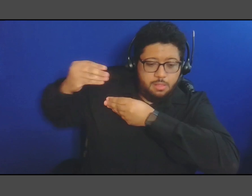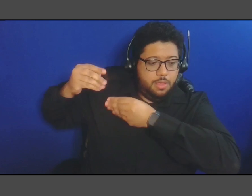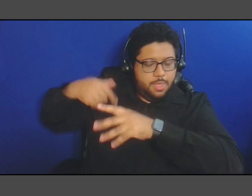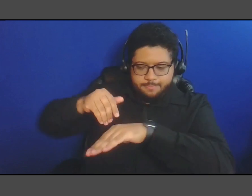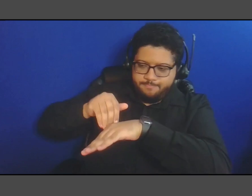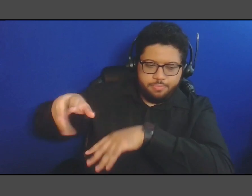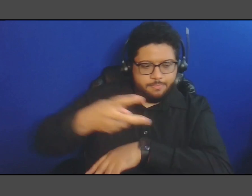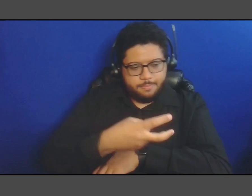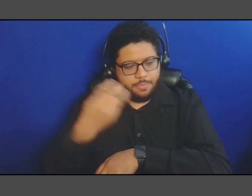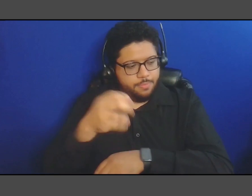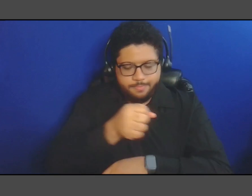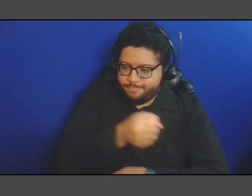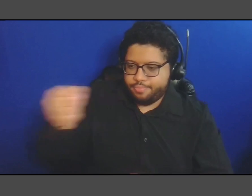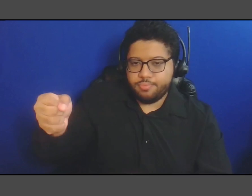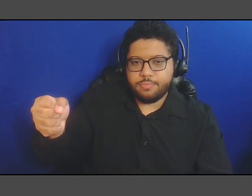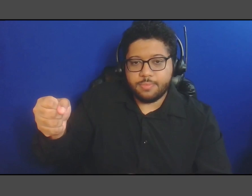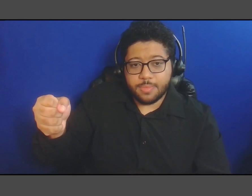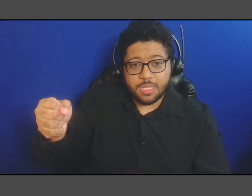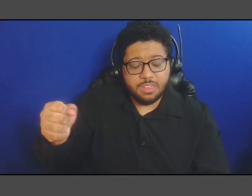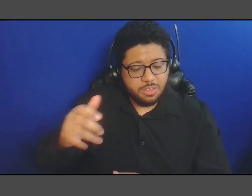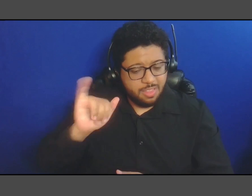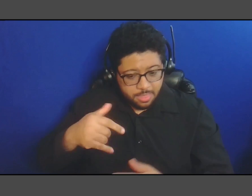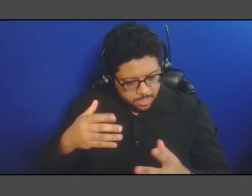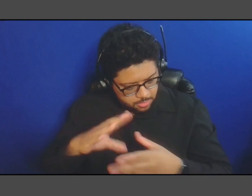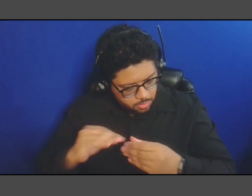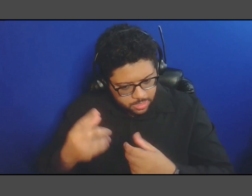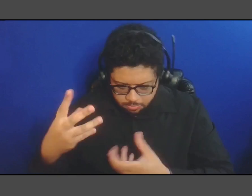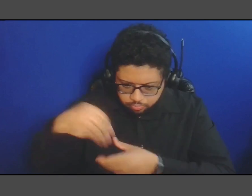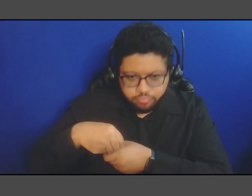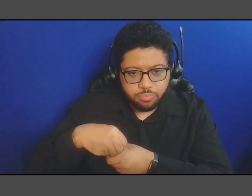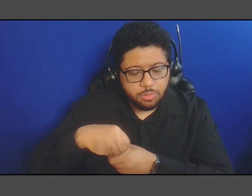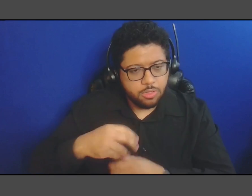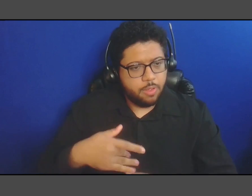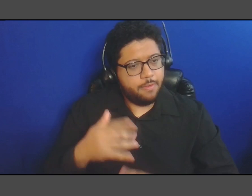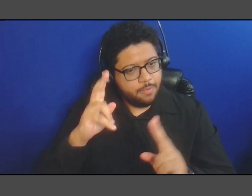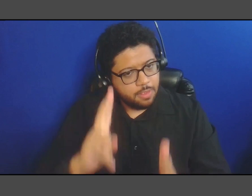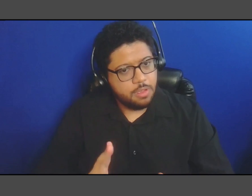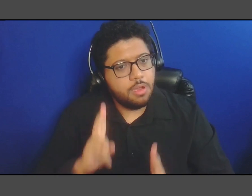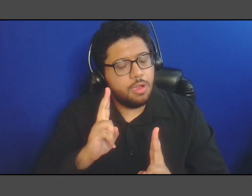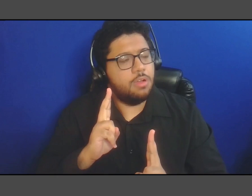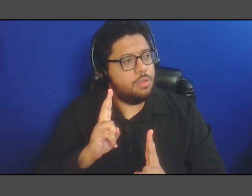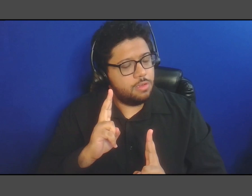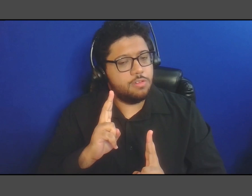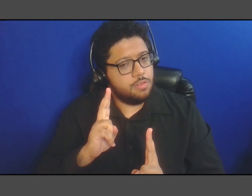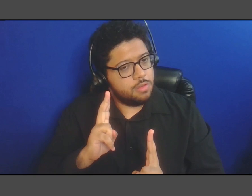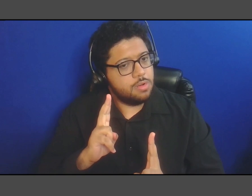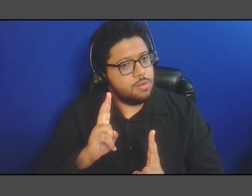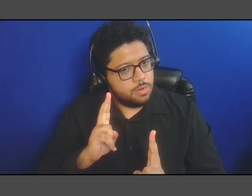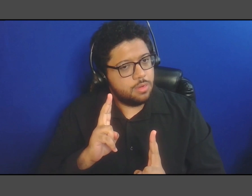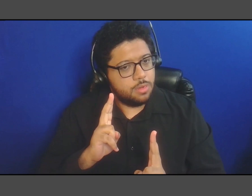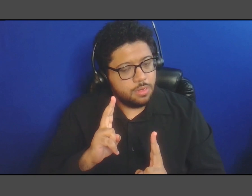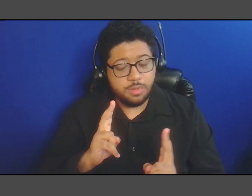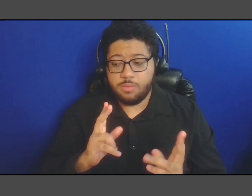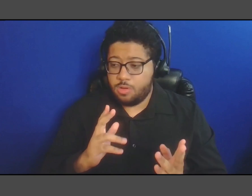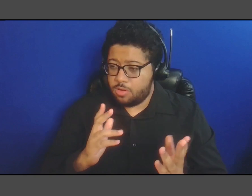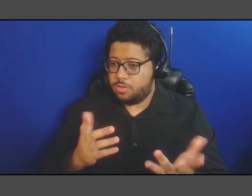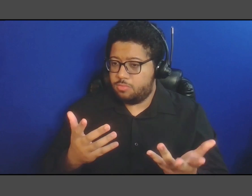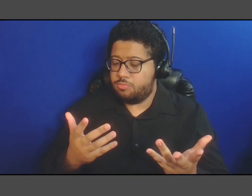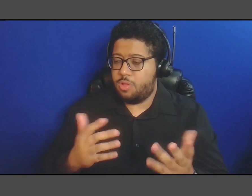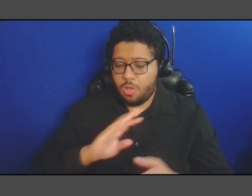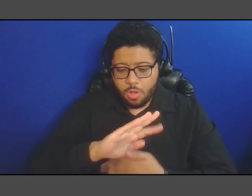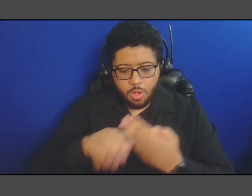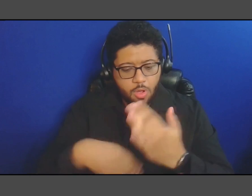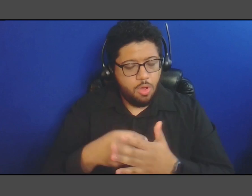the opportunity to make sure that we are convening the folks who can help us understand those